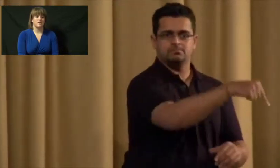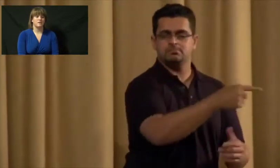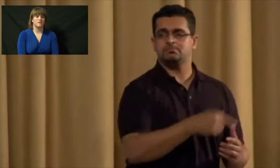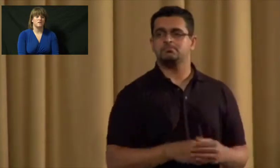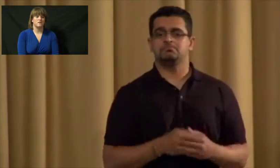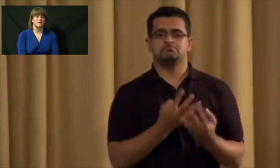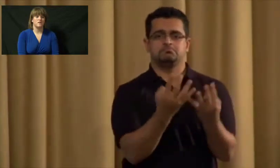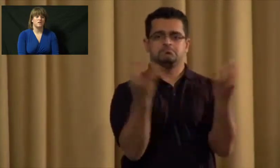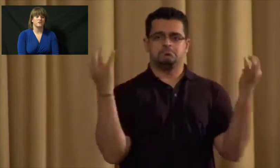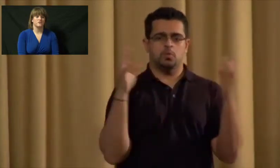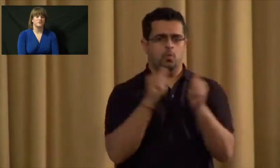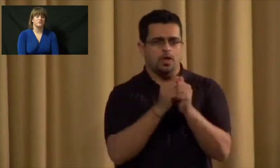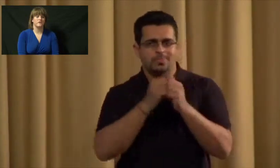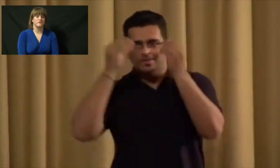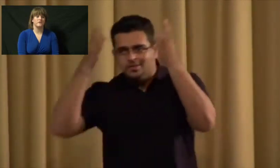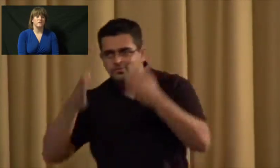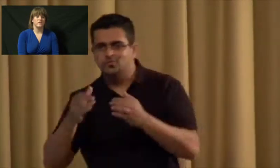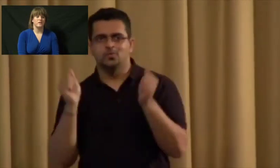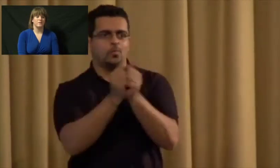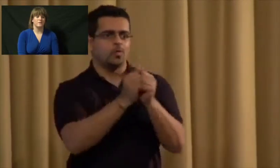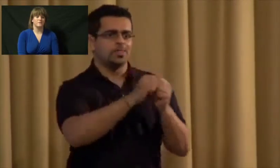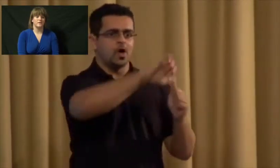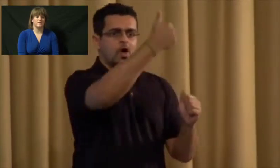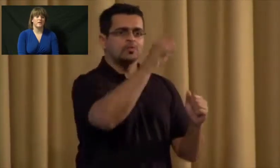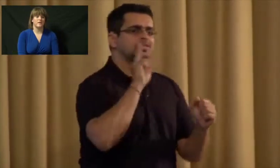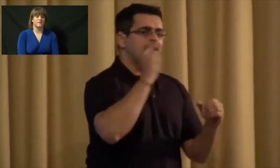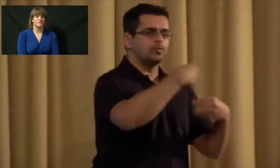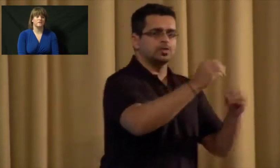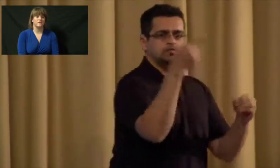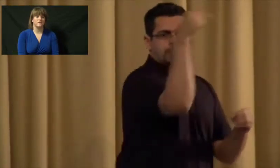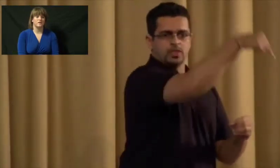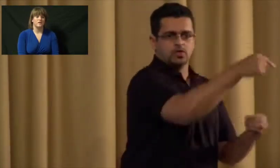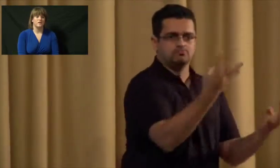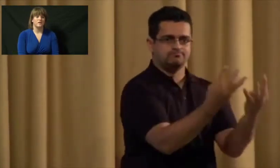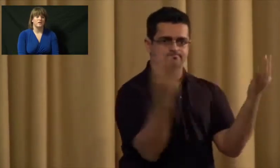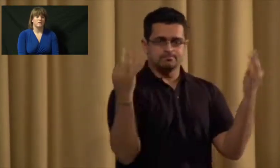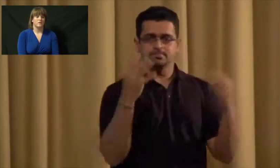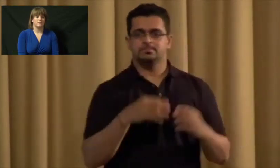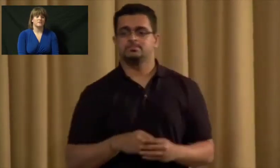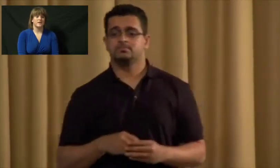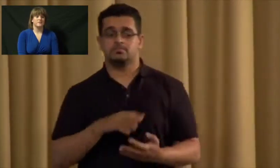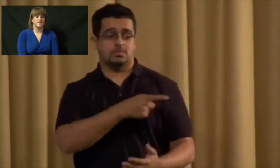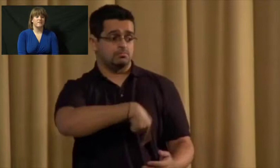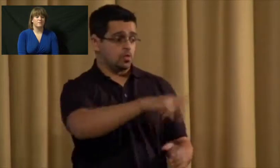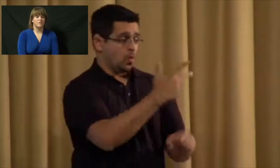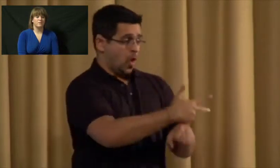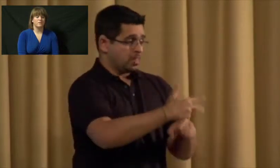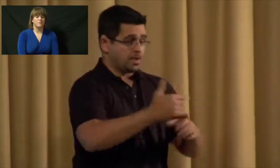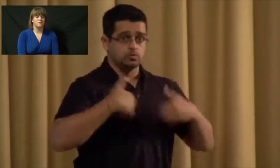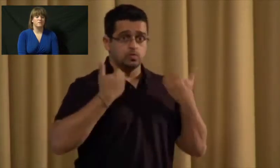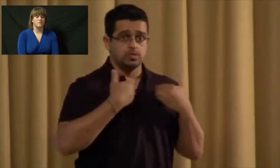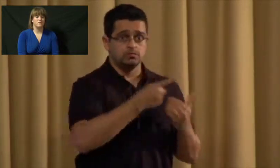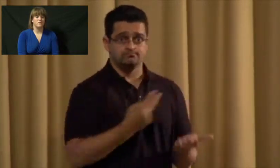me, their children. They were all sitting there working with other deaf people.